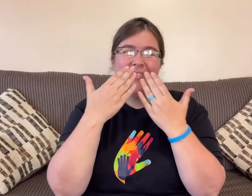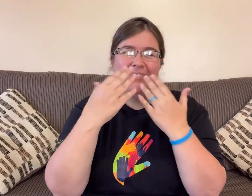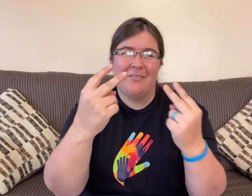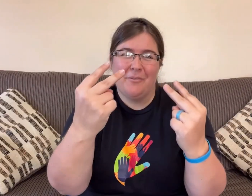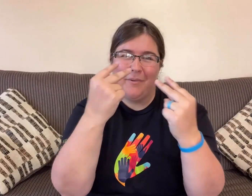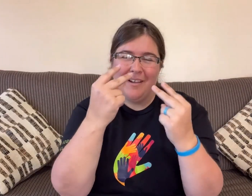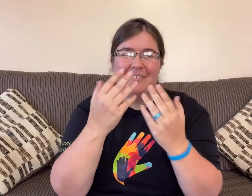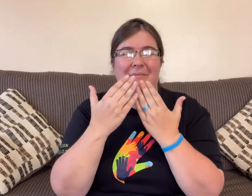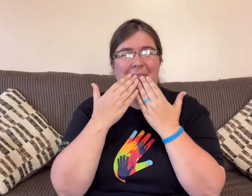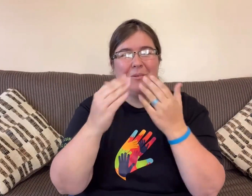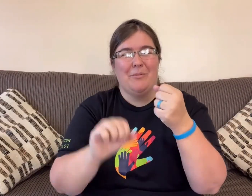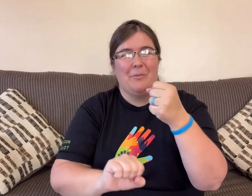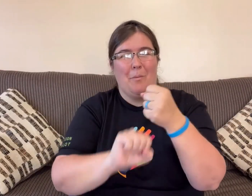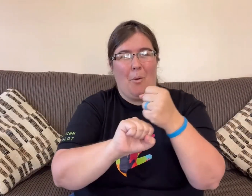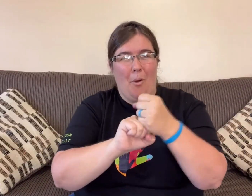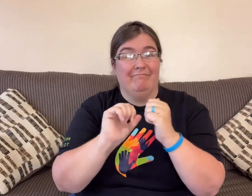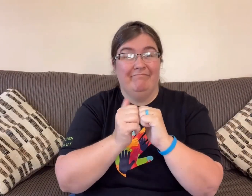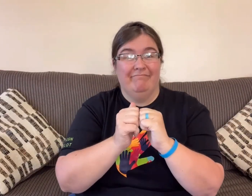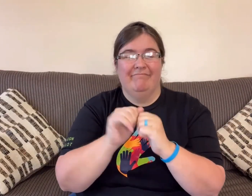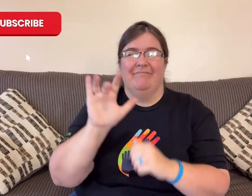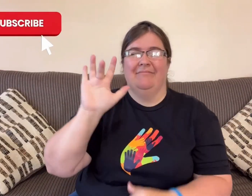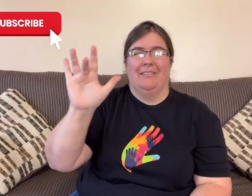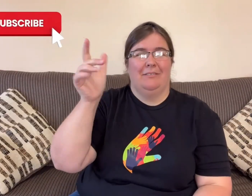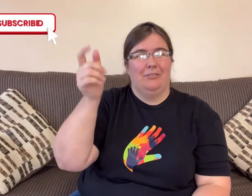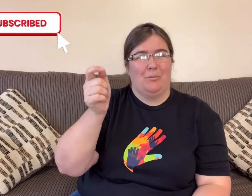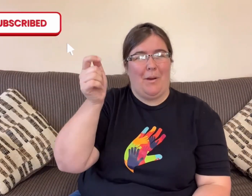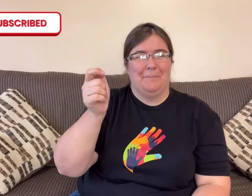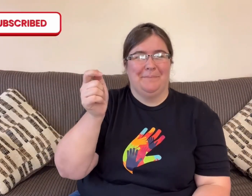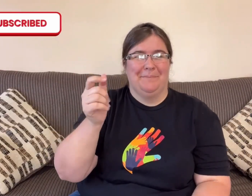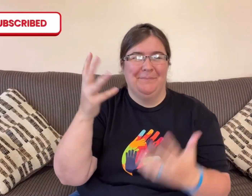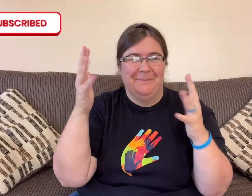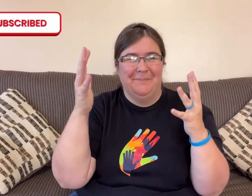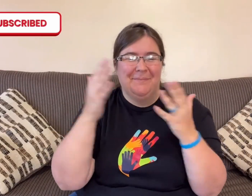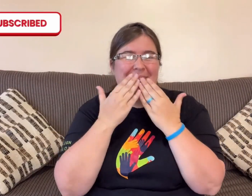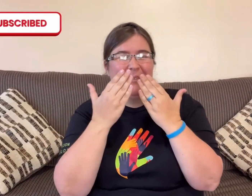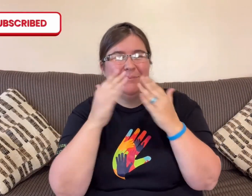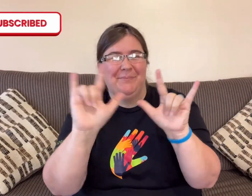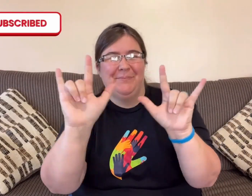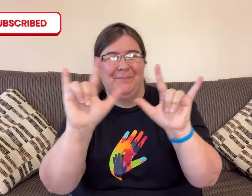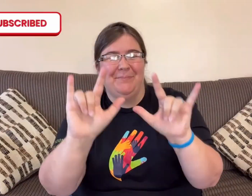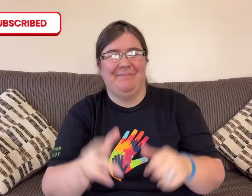for watching. Thank you for supporting by subscribing. Thank you so much. Iowa. Bye.